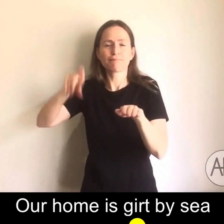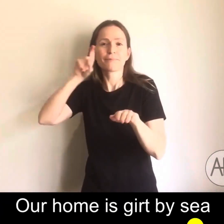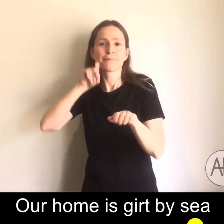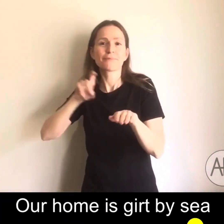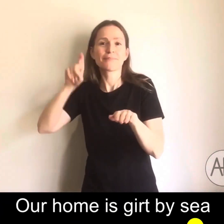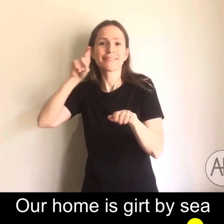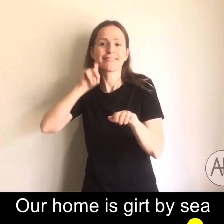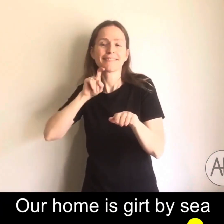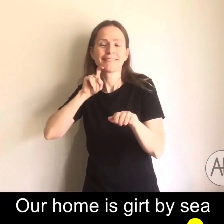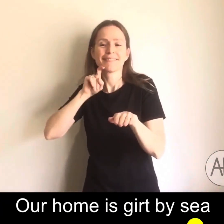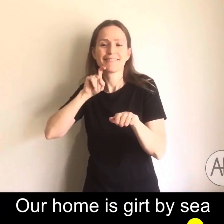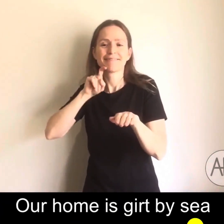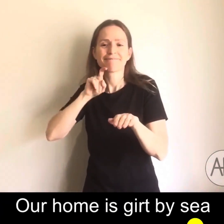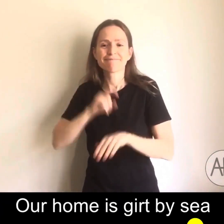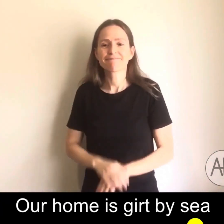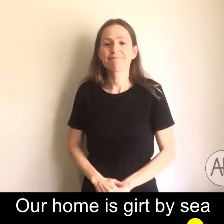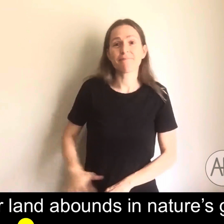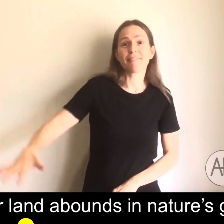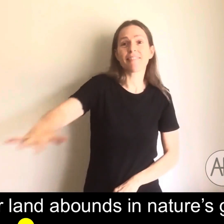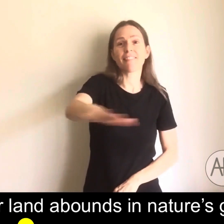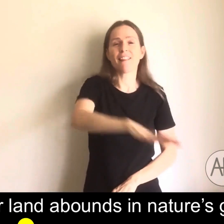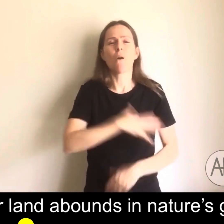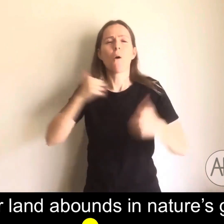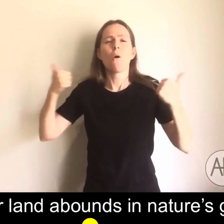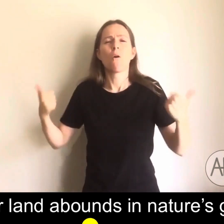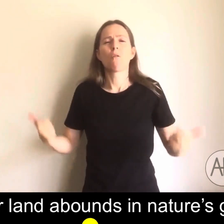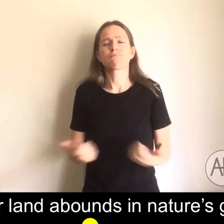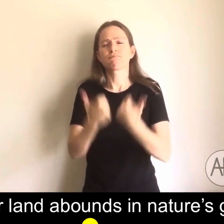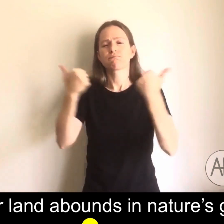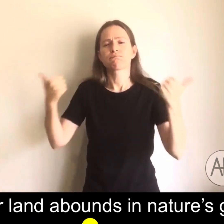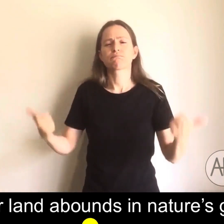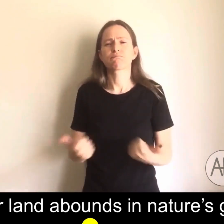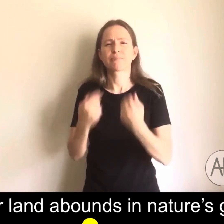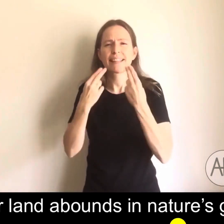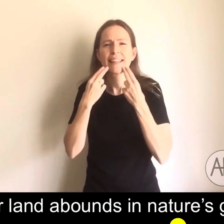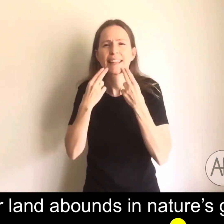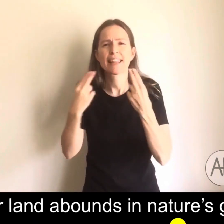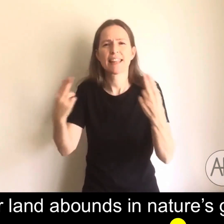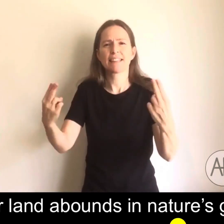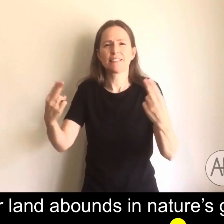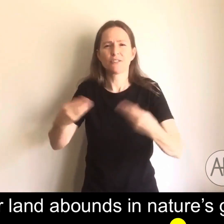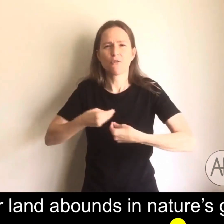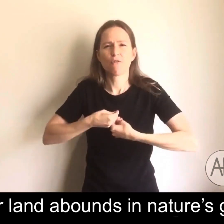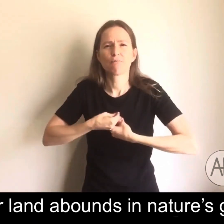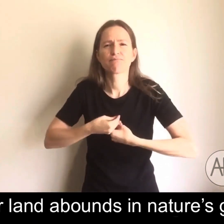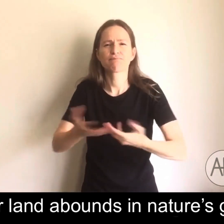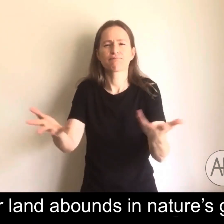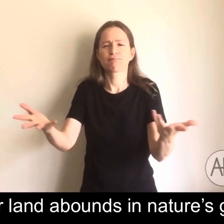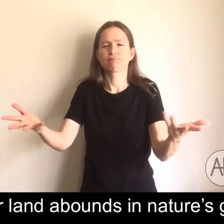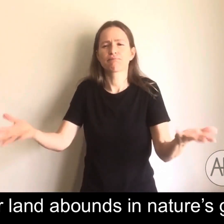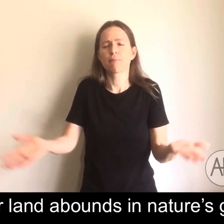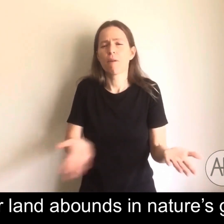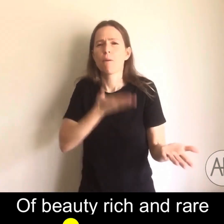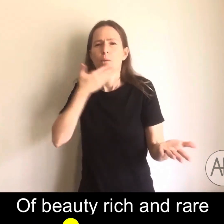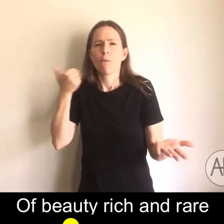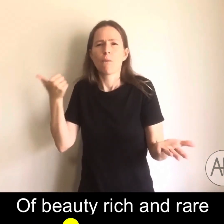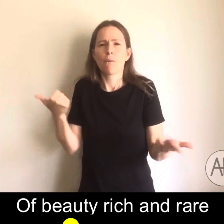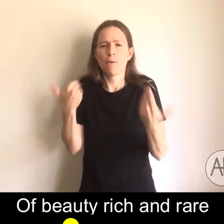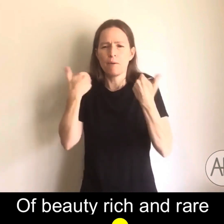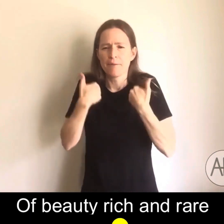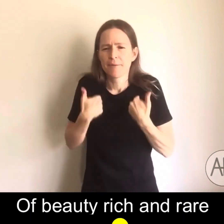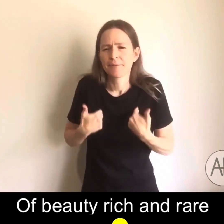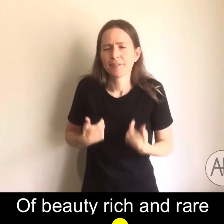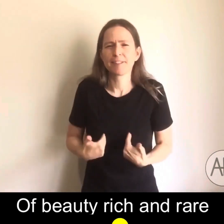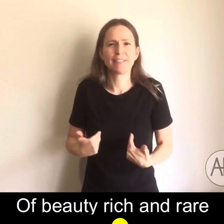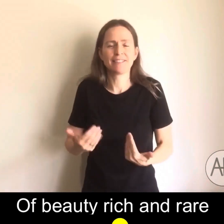by sea. Our land abounds in nature's gifts of